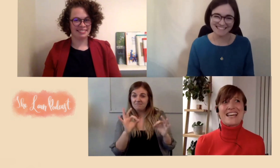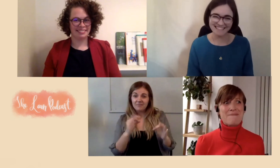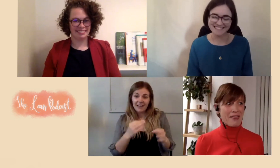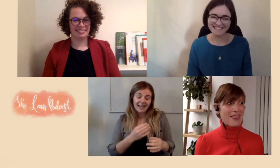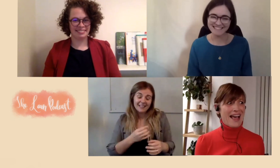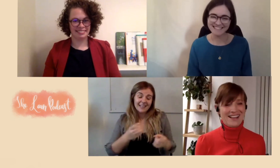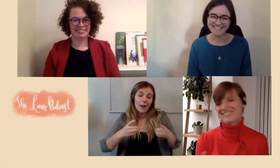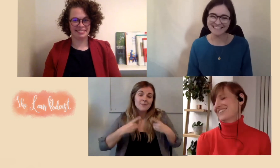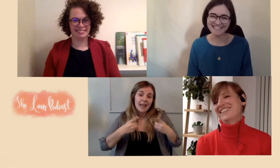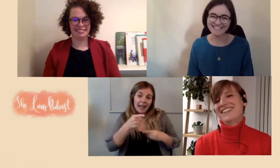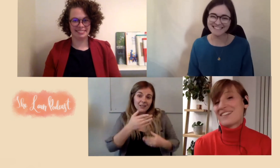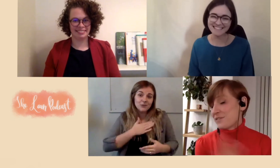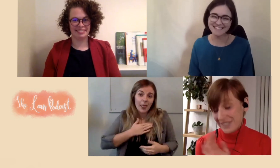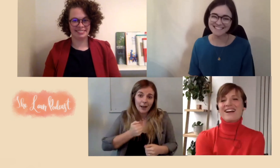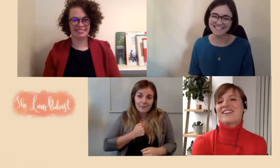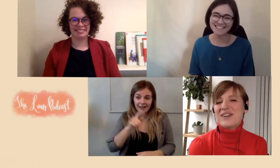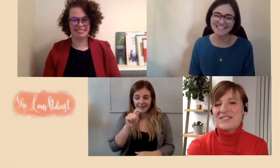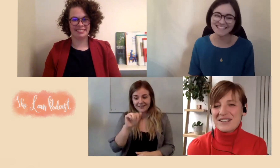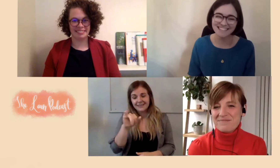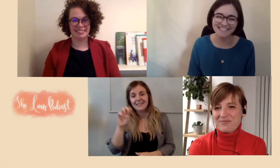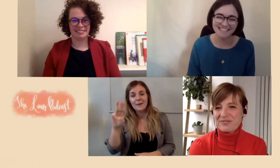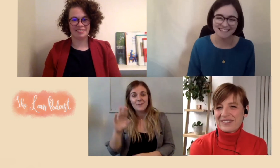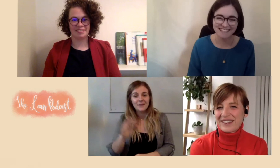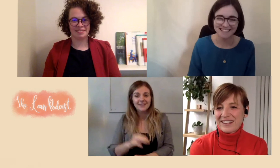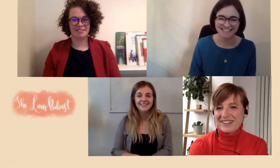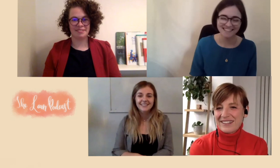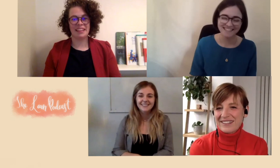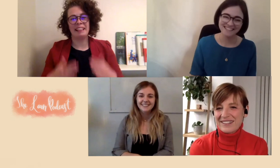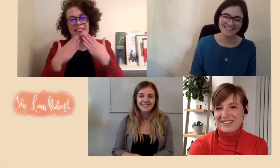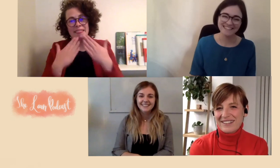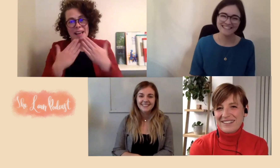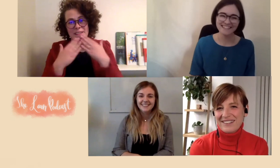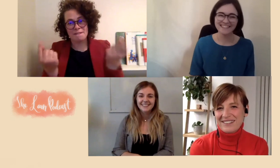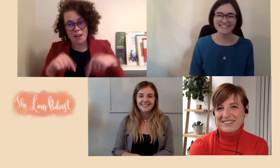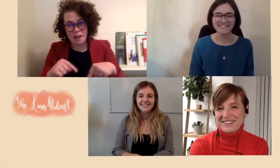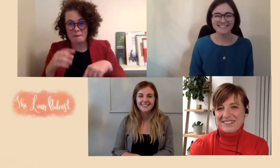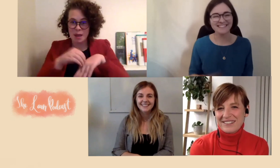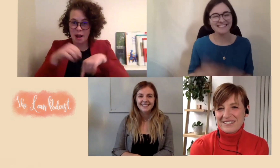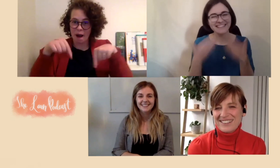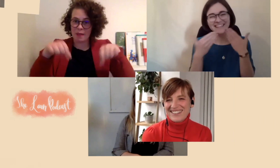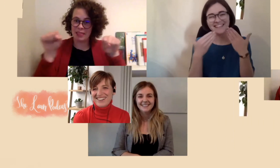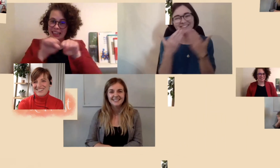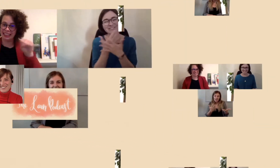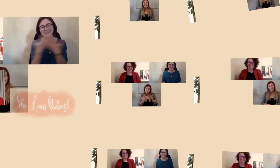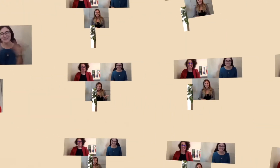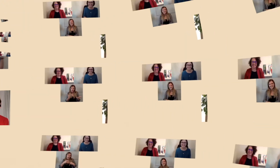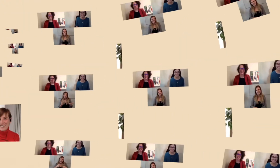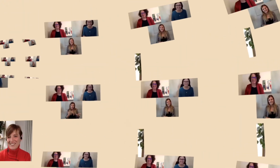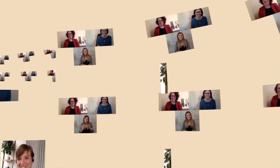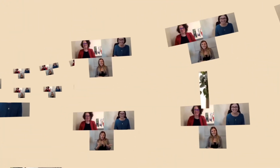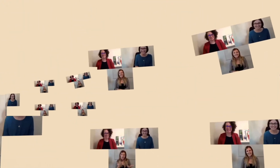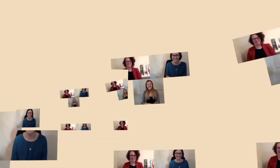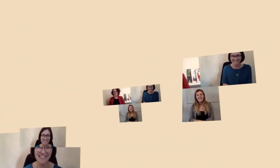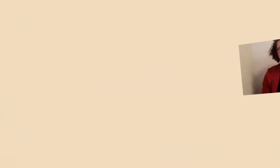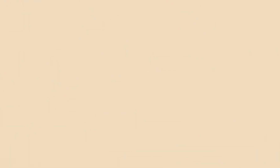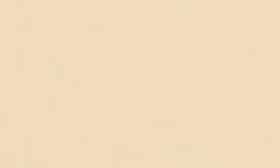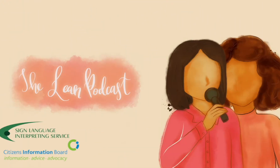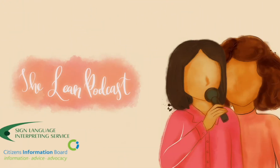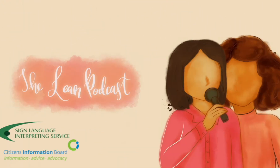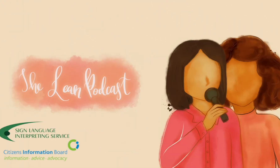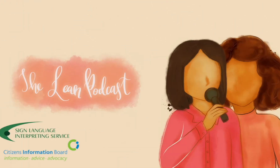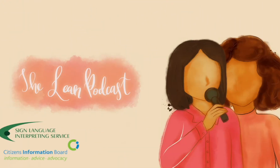Wonderful. Amazing. We would like to thank David Hay, our video technician extraordinaire, Isabelle Walsh, art director